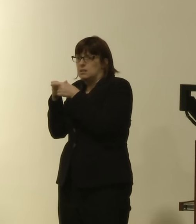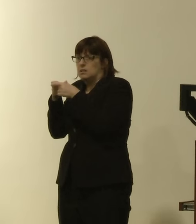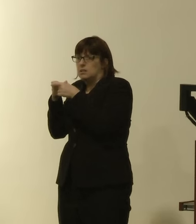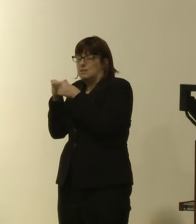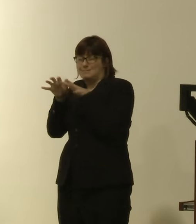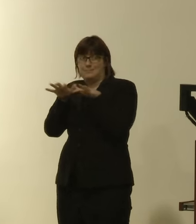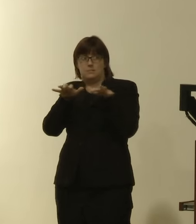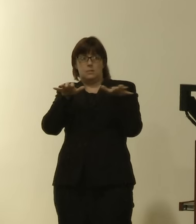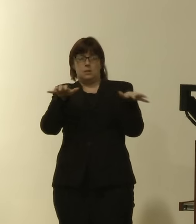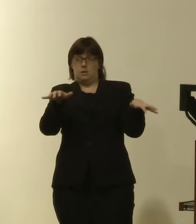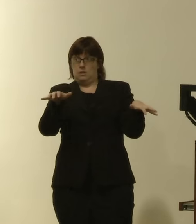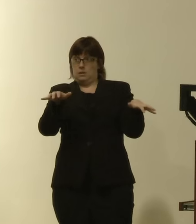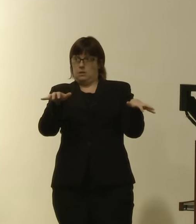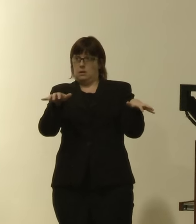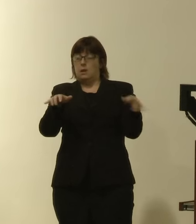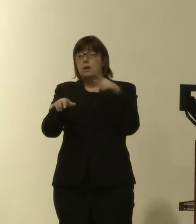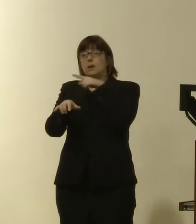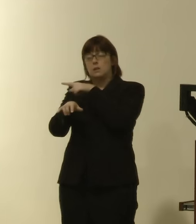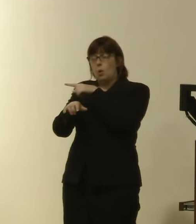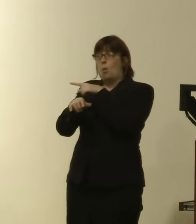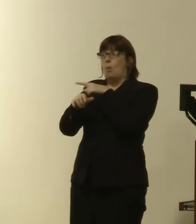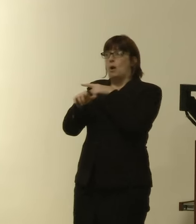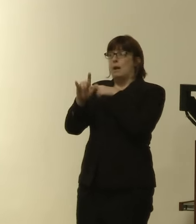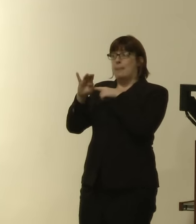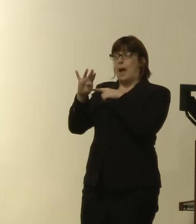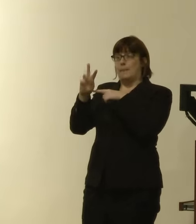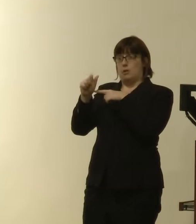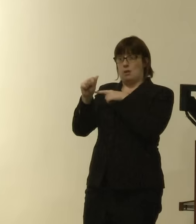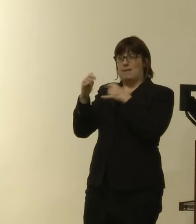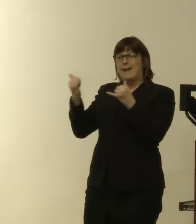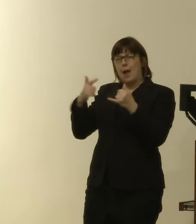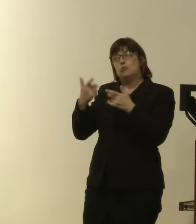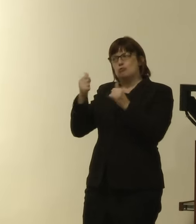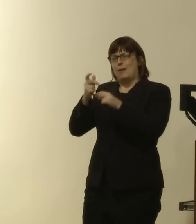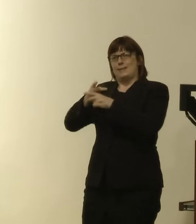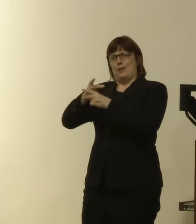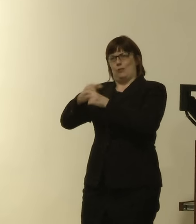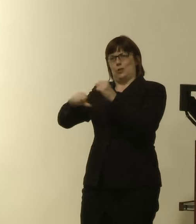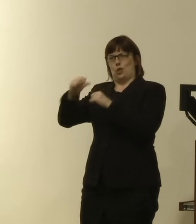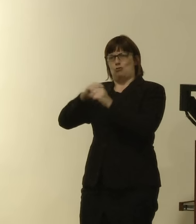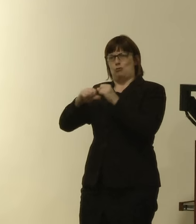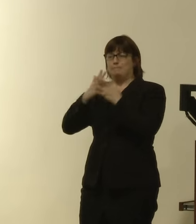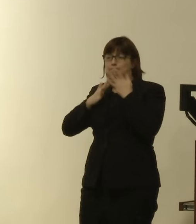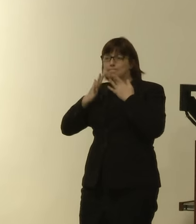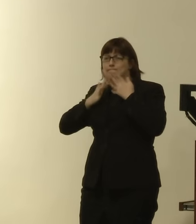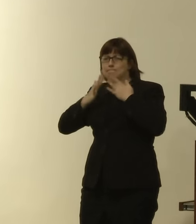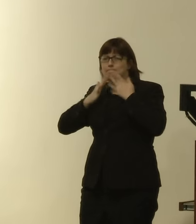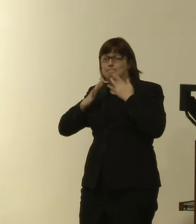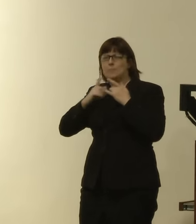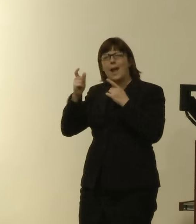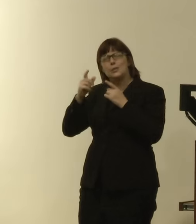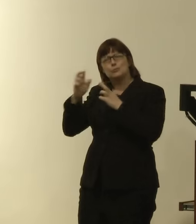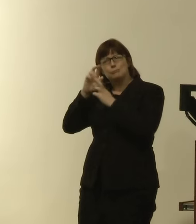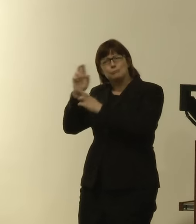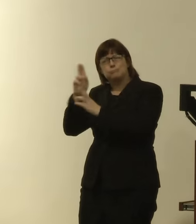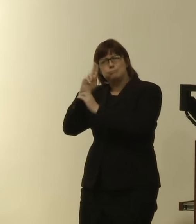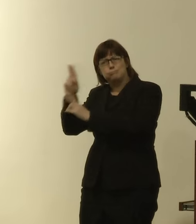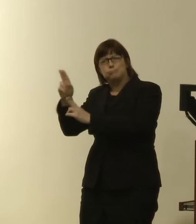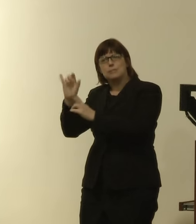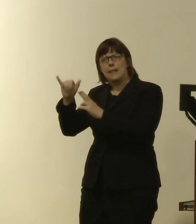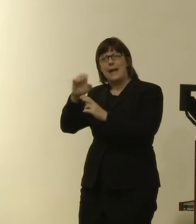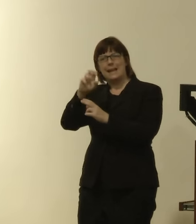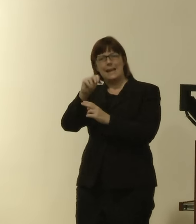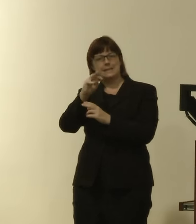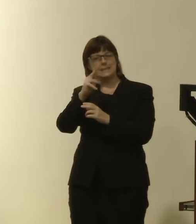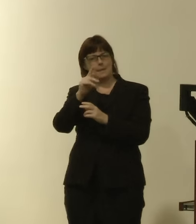a lot of medical professionals, people, you know, they tried to take care of each other. You know, I think that should be honored and remembered as an endemic,